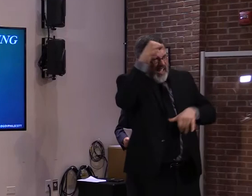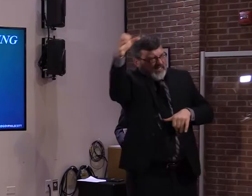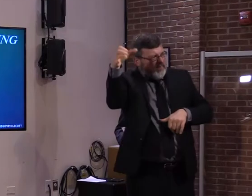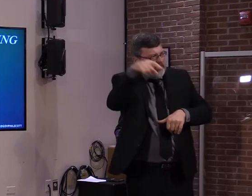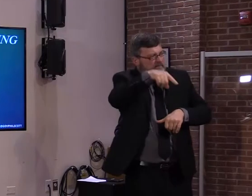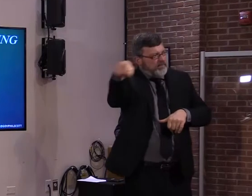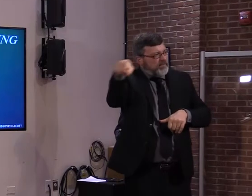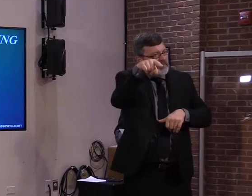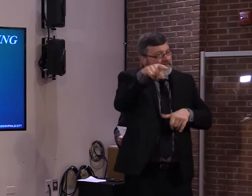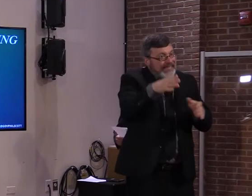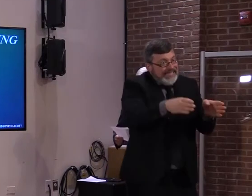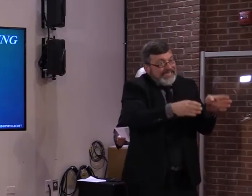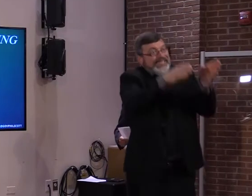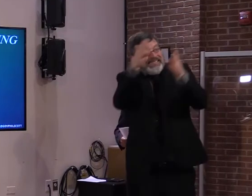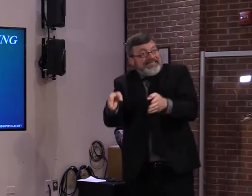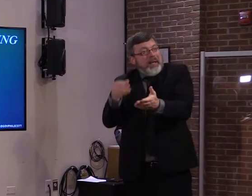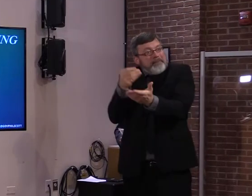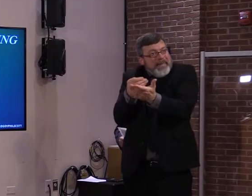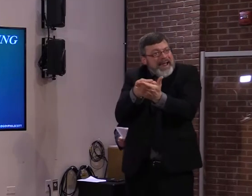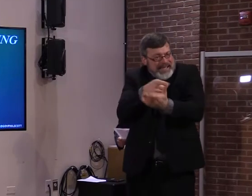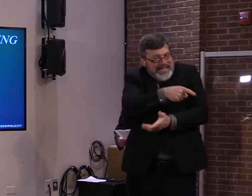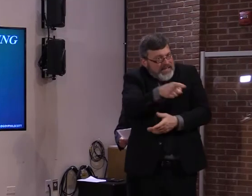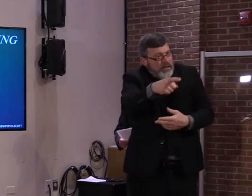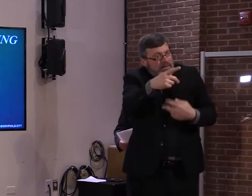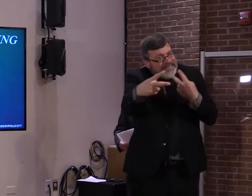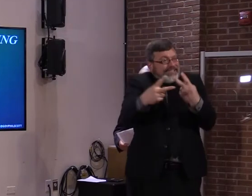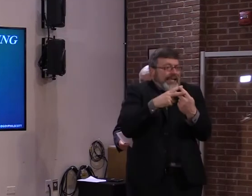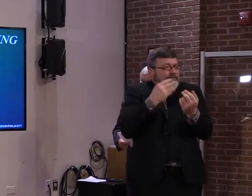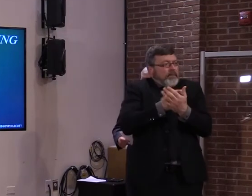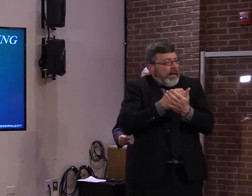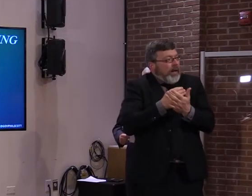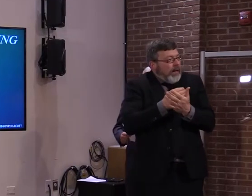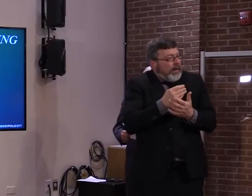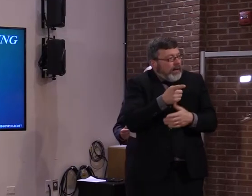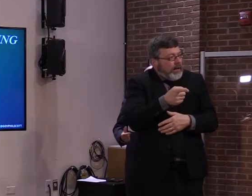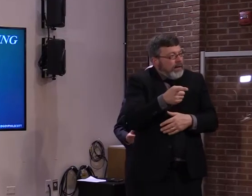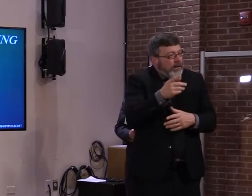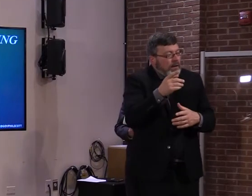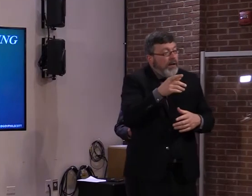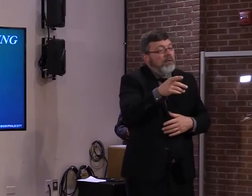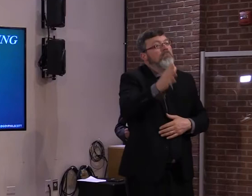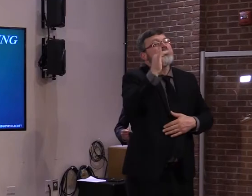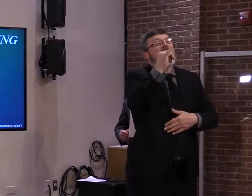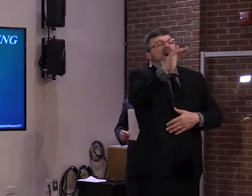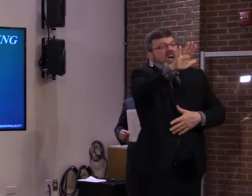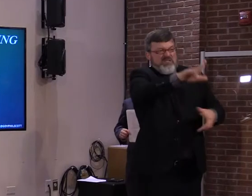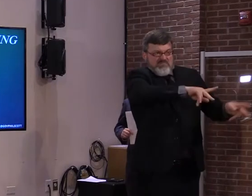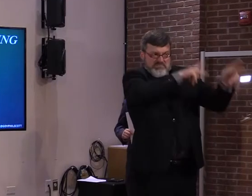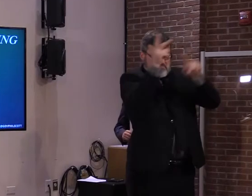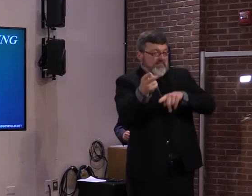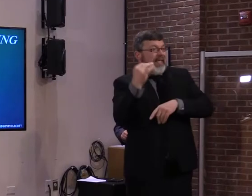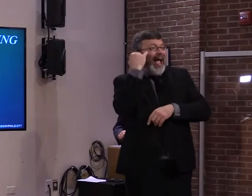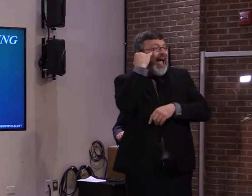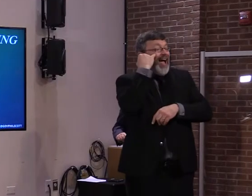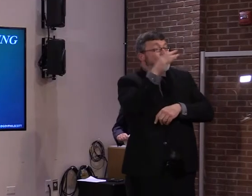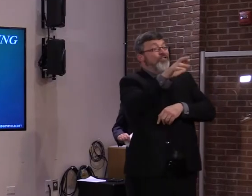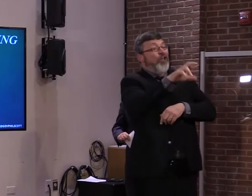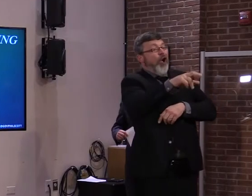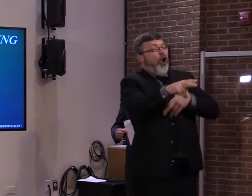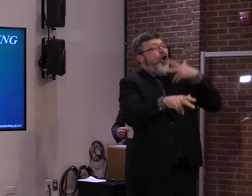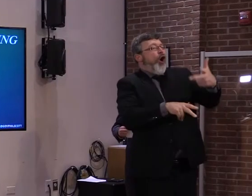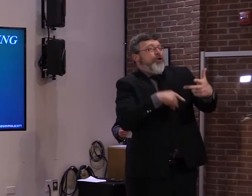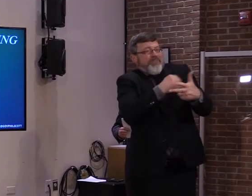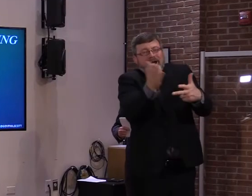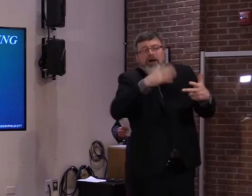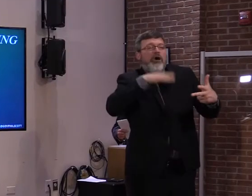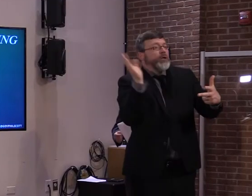instance, you're going to turn that over in every 2 years, you probably won't put money into